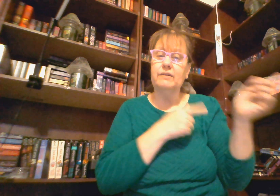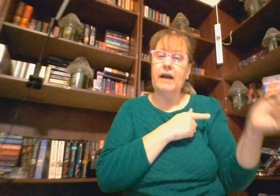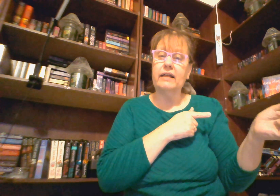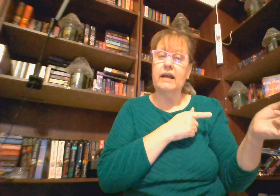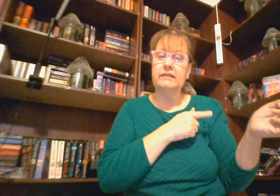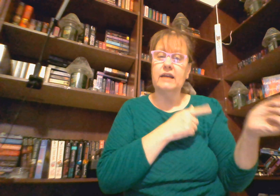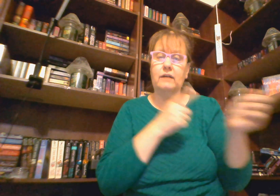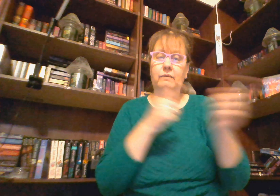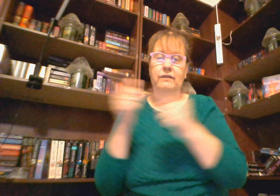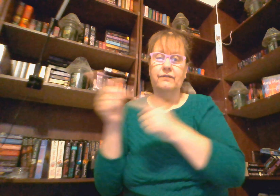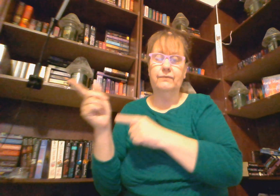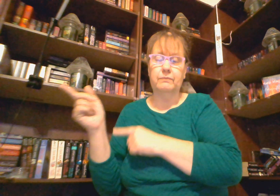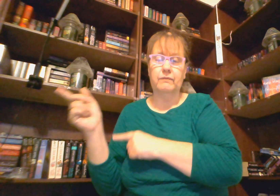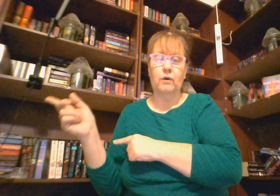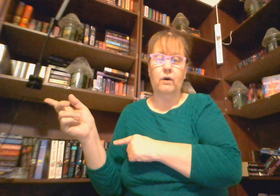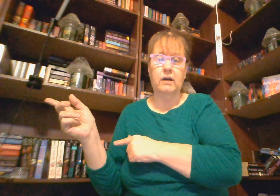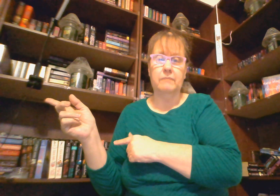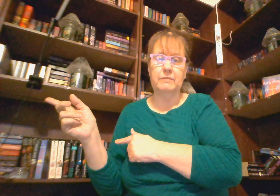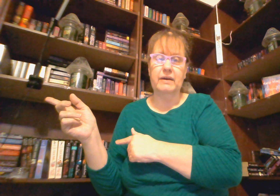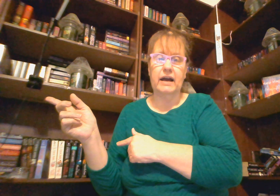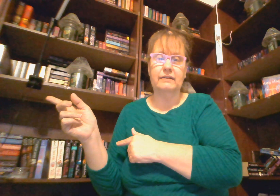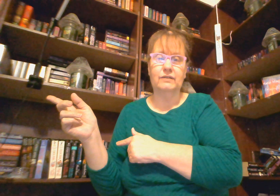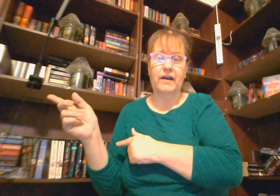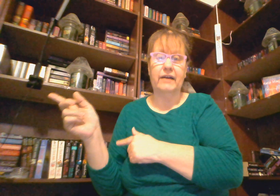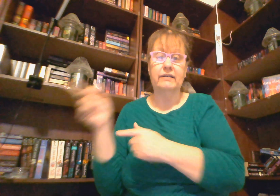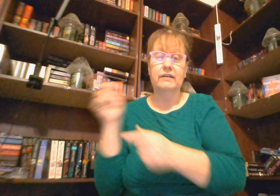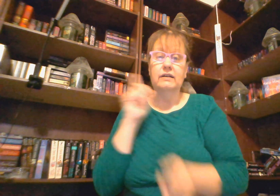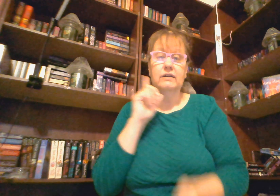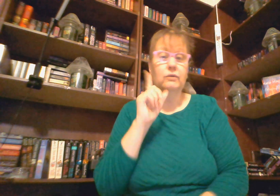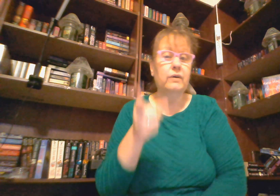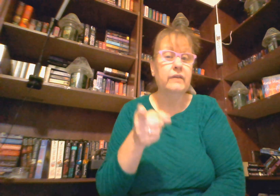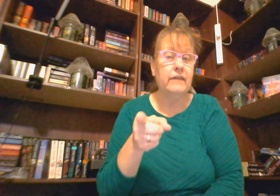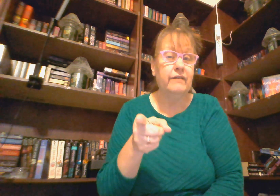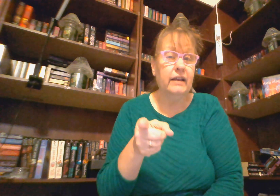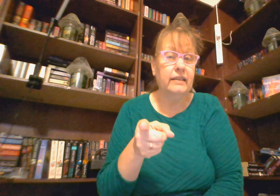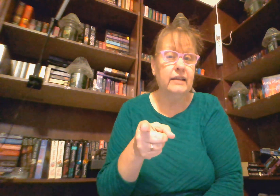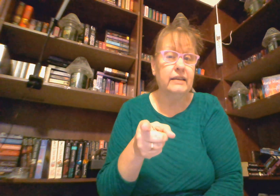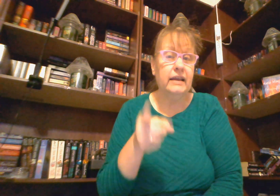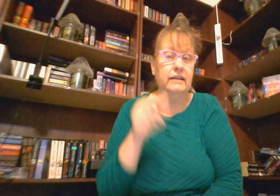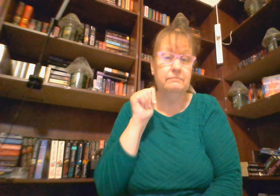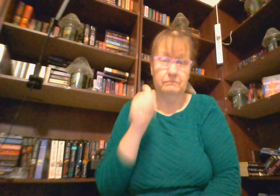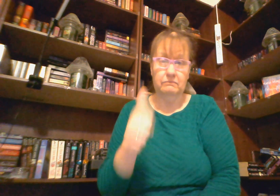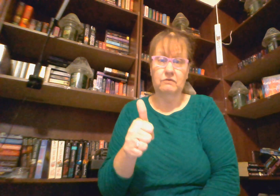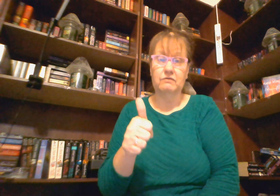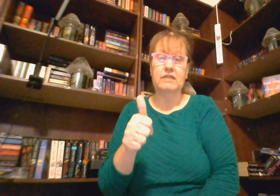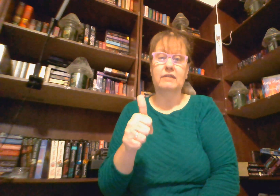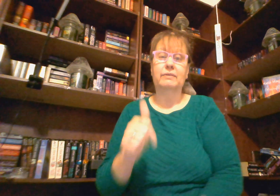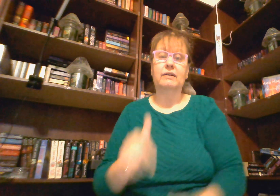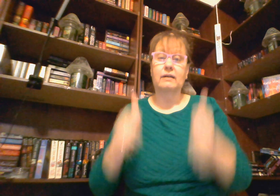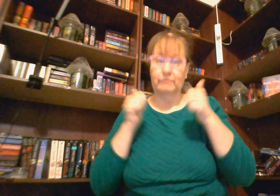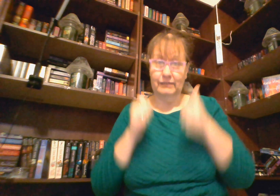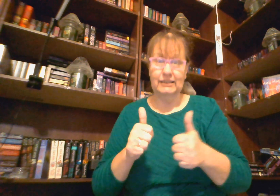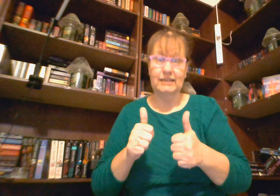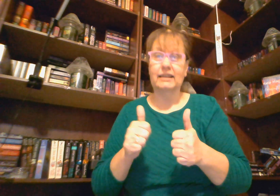mile out of town when the call comes about Allie's fire. So will they ever get that date? Read the book. Please hit the like